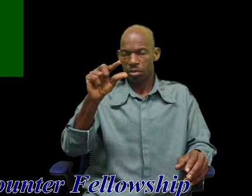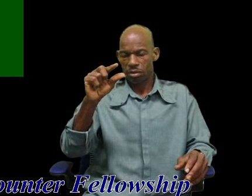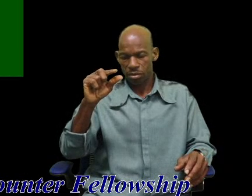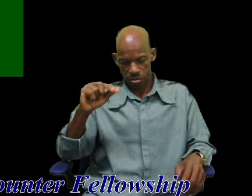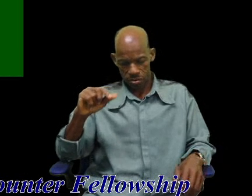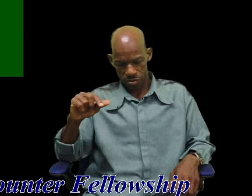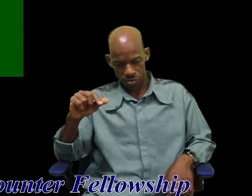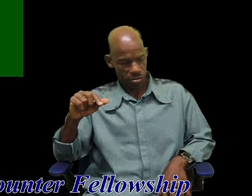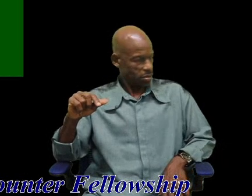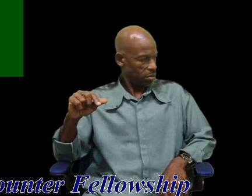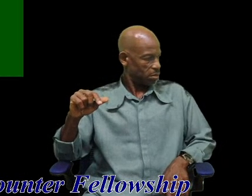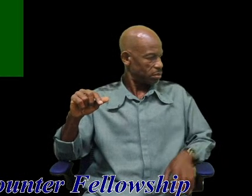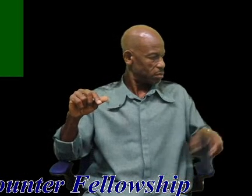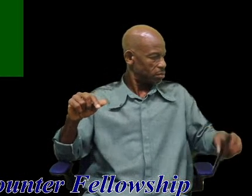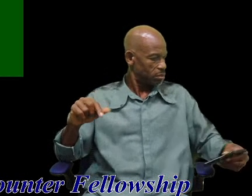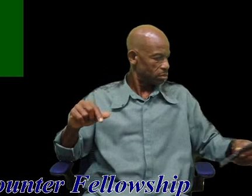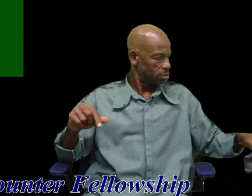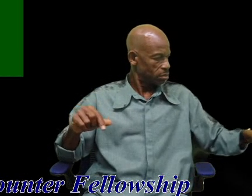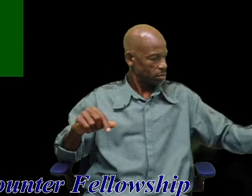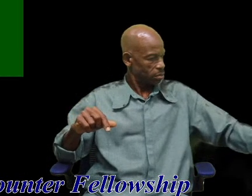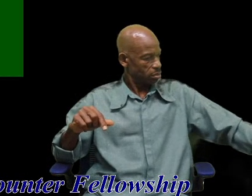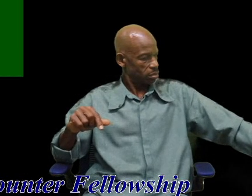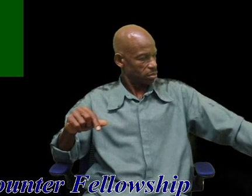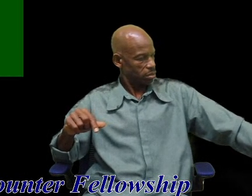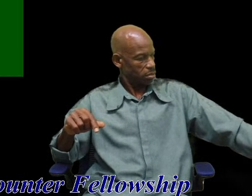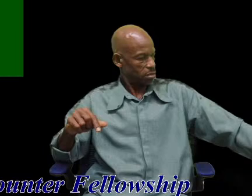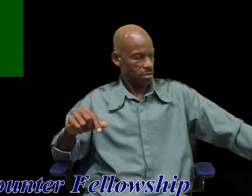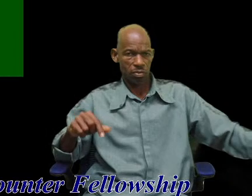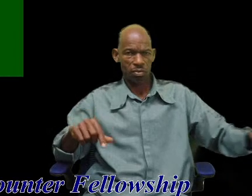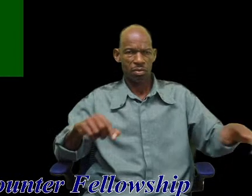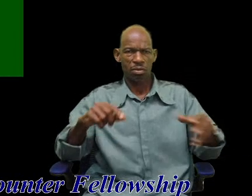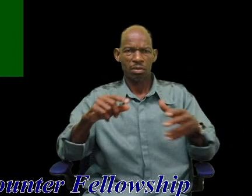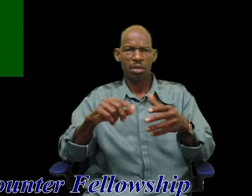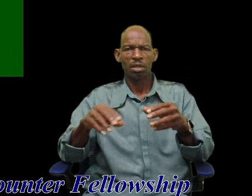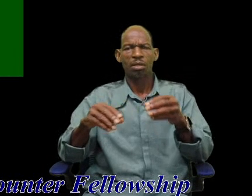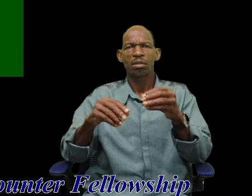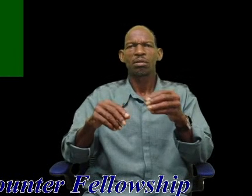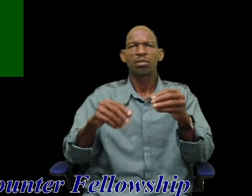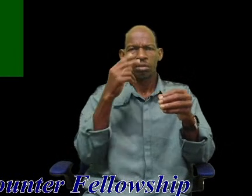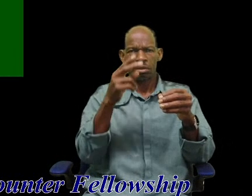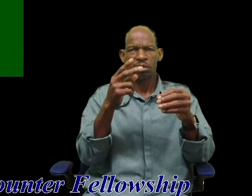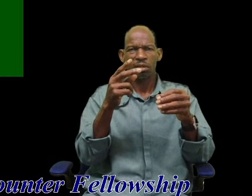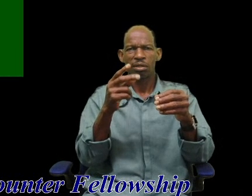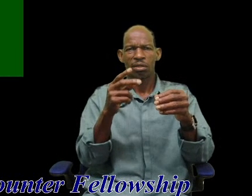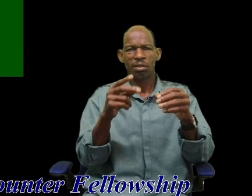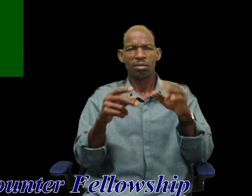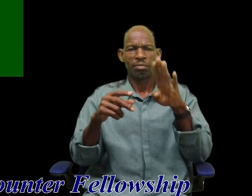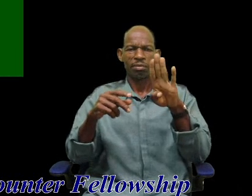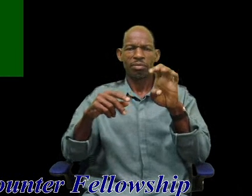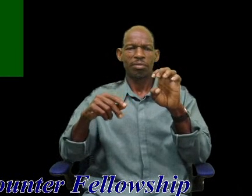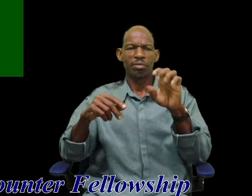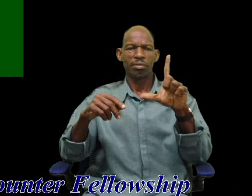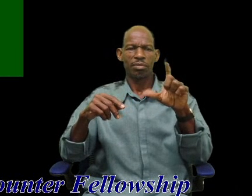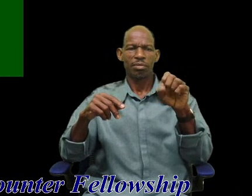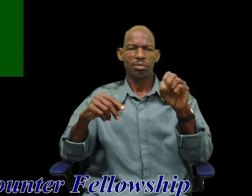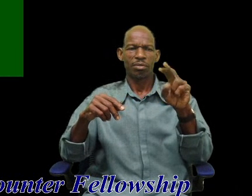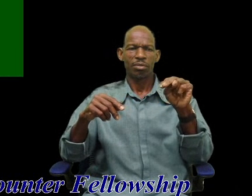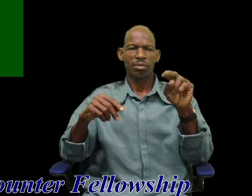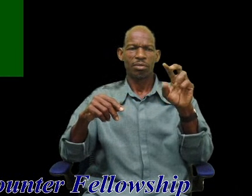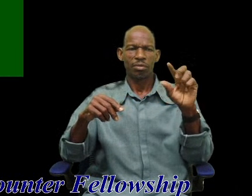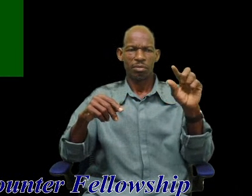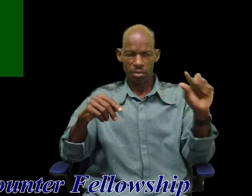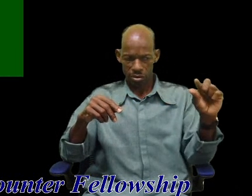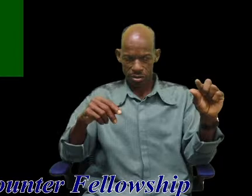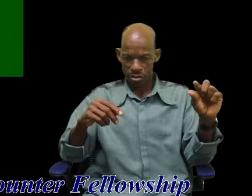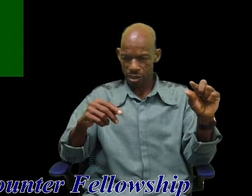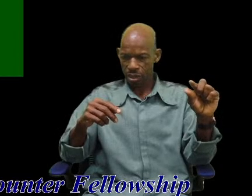And this word belonging comes from the word belong. You use it differently, and we will do that in another lesson in terms of how to